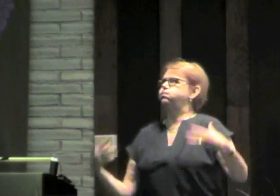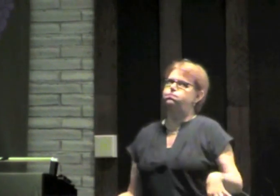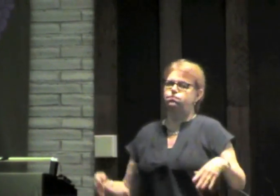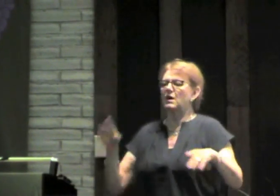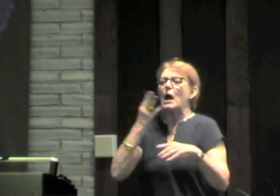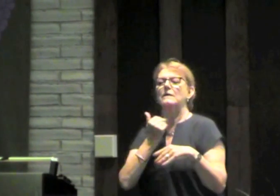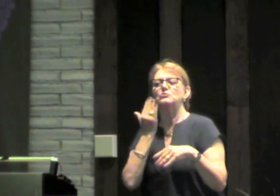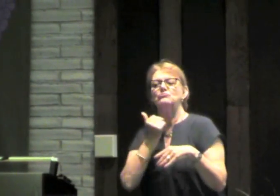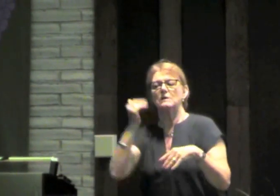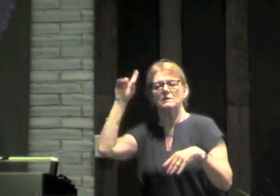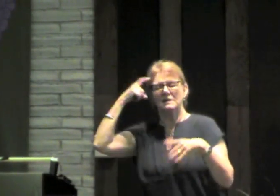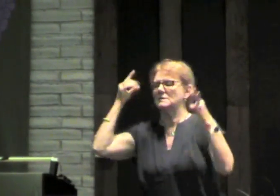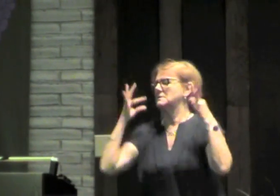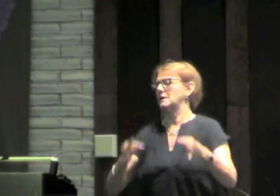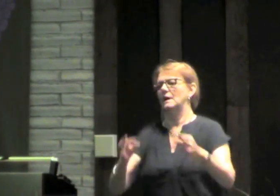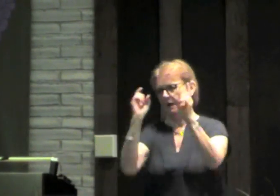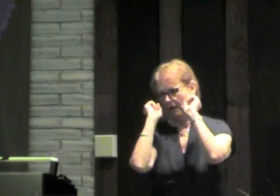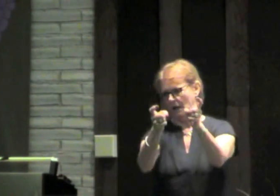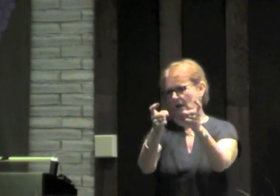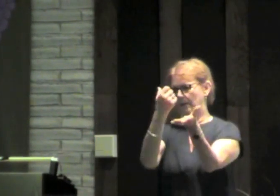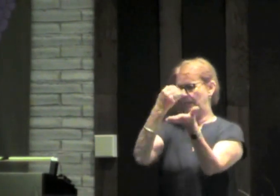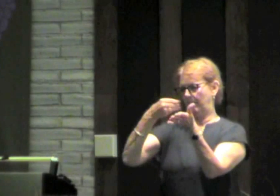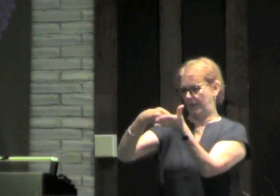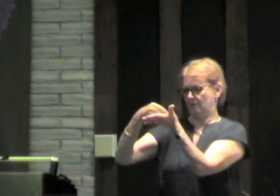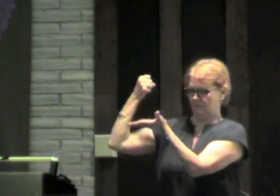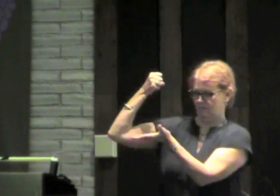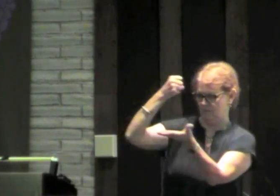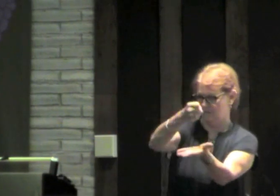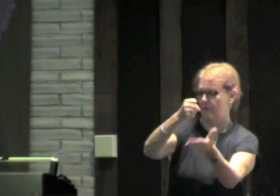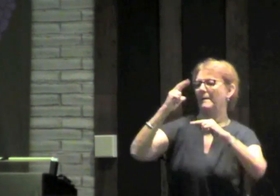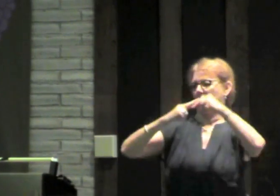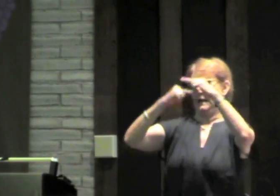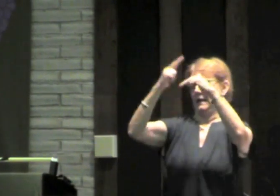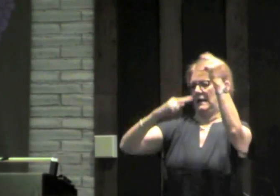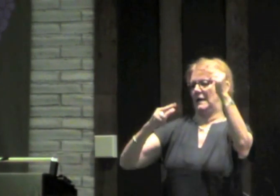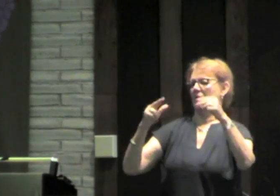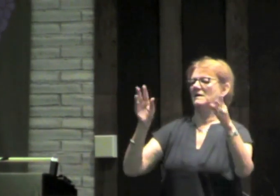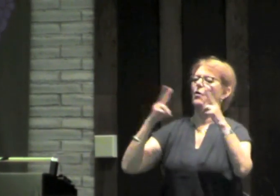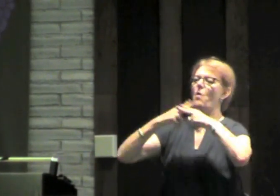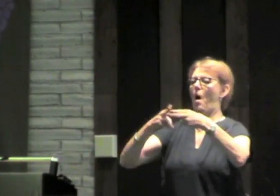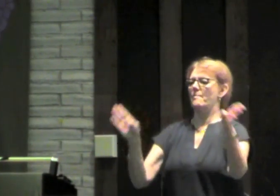applaud them for it. And the Israeli government decided that they were going to go ahead and donate funds for them so that they could build